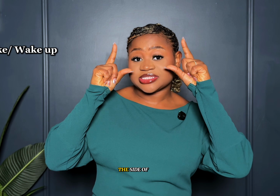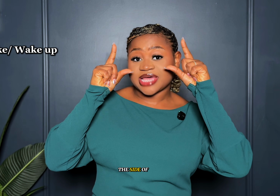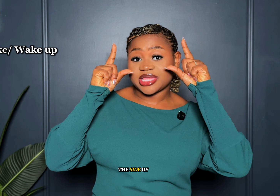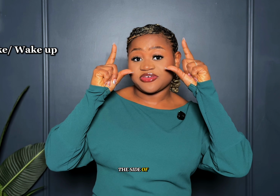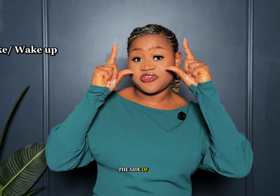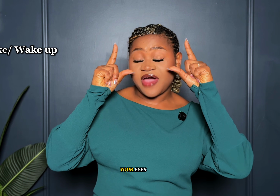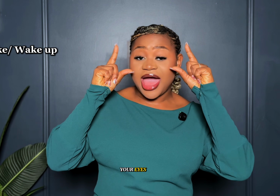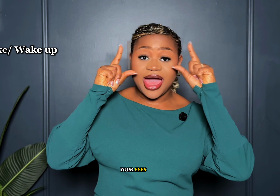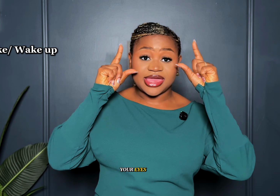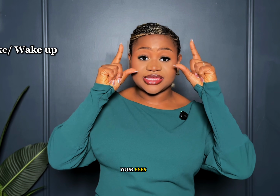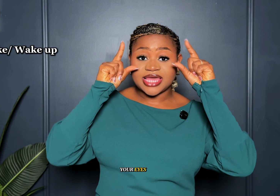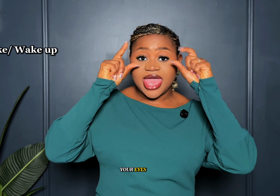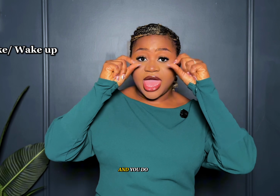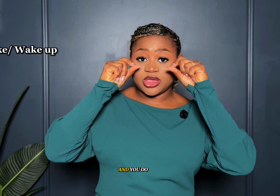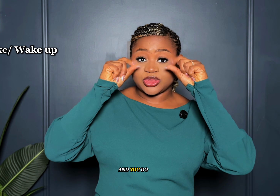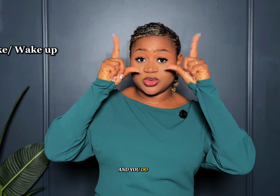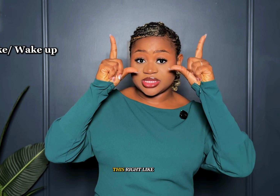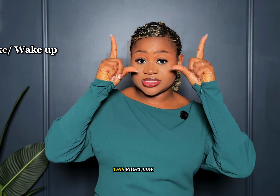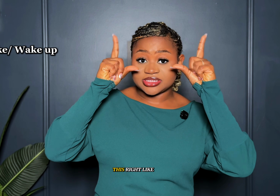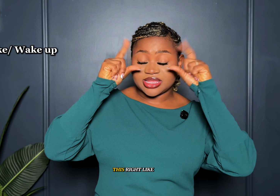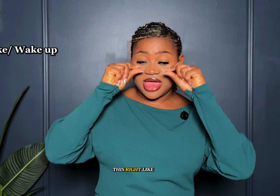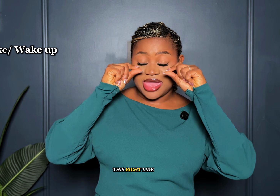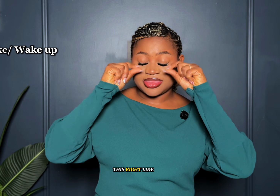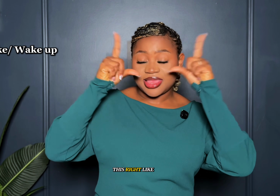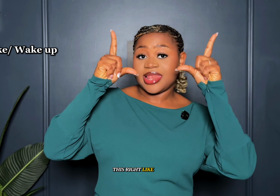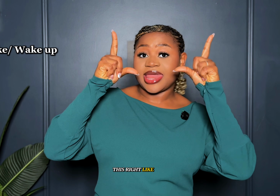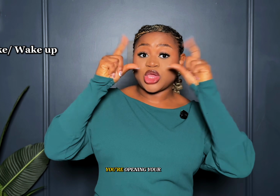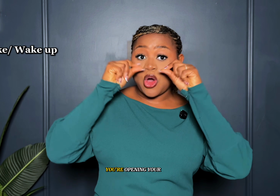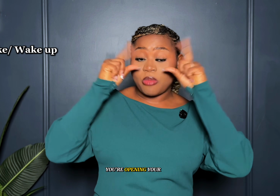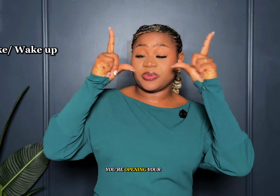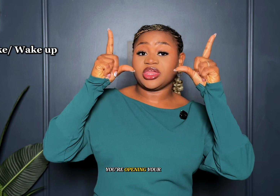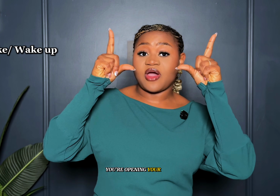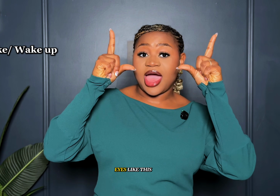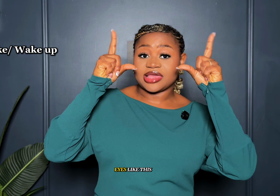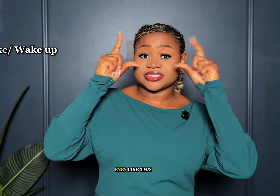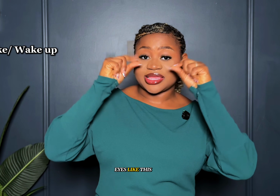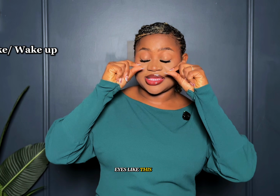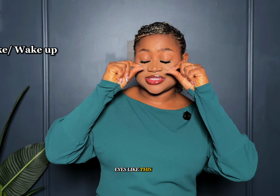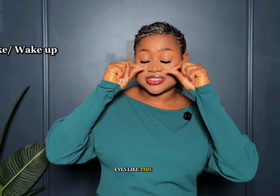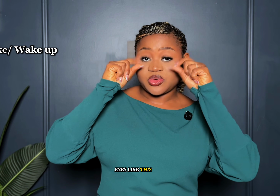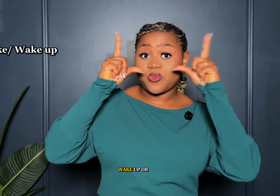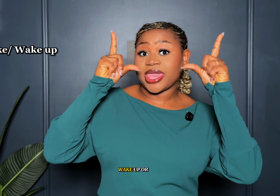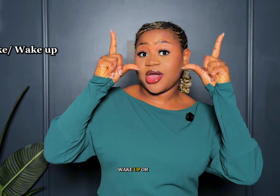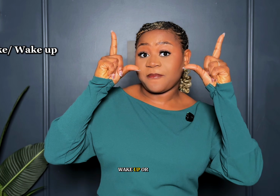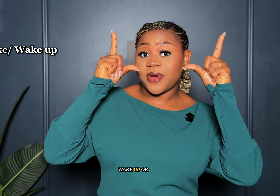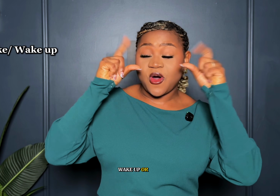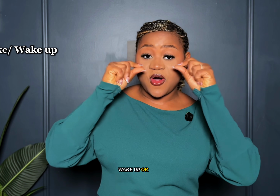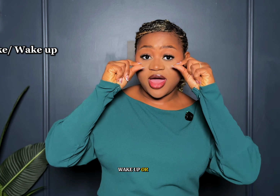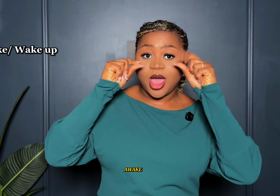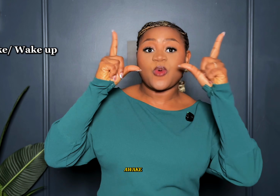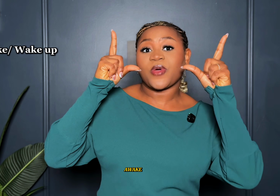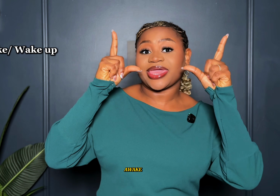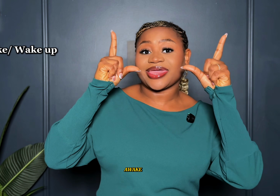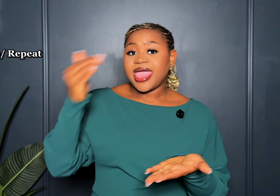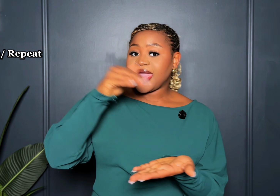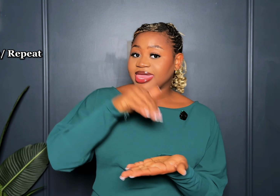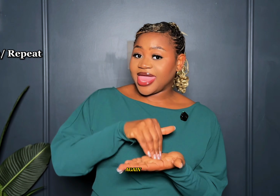side of your eyes and you do this, right? Like you're opening your eyes like this. Wake up or awake.